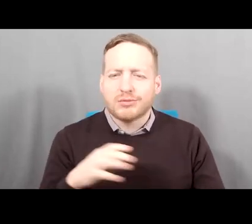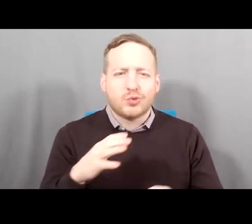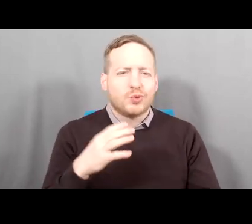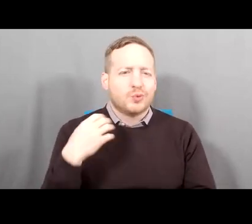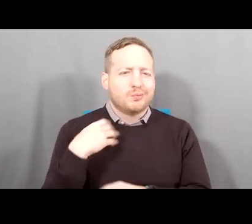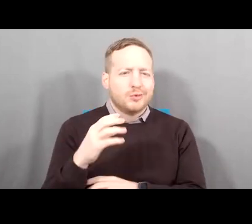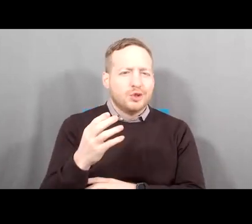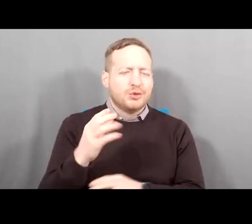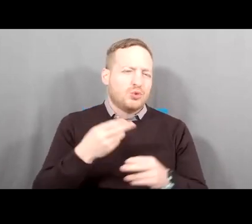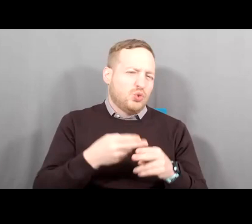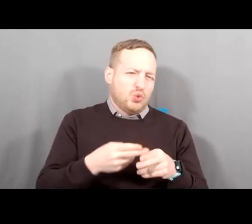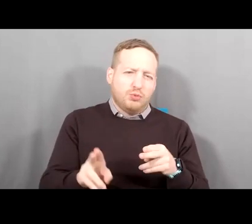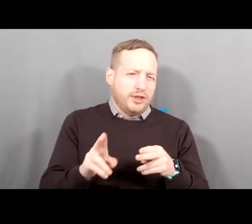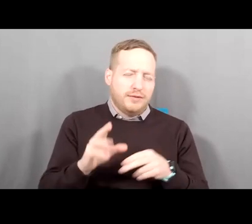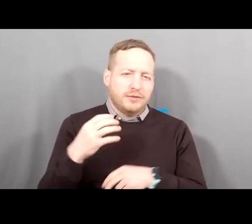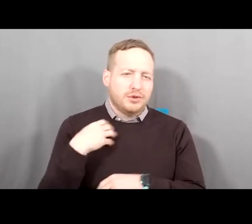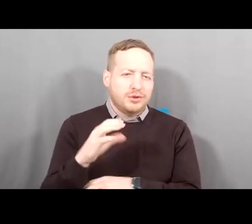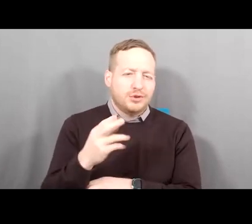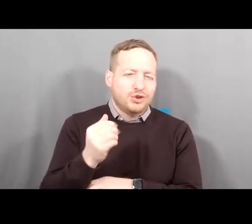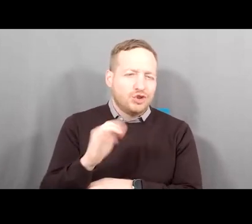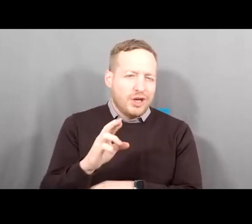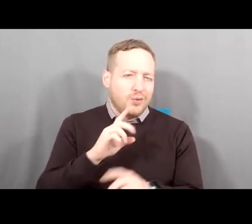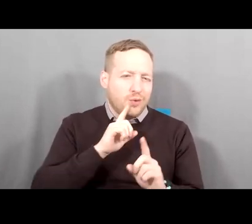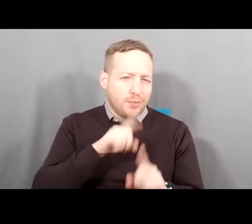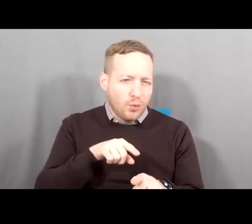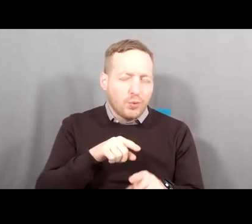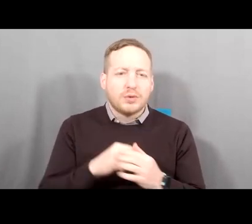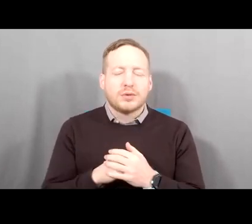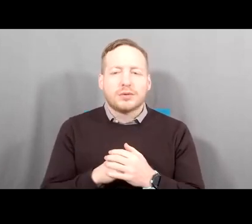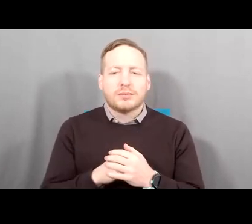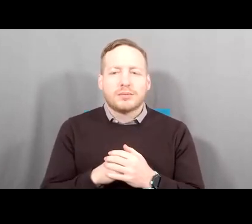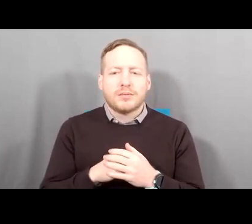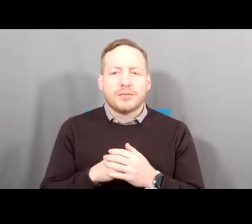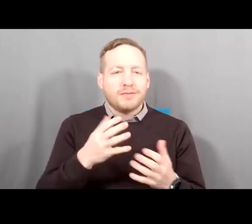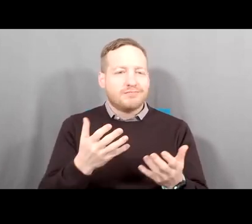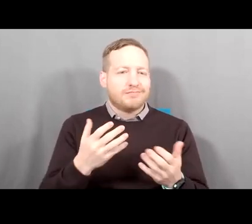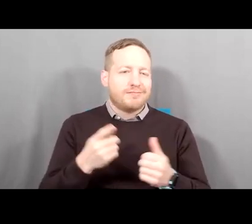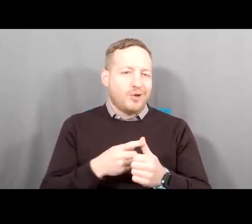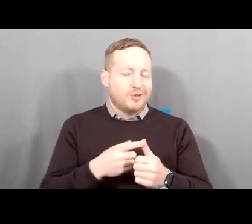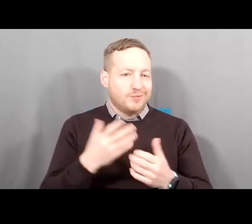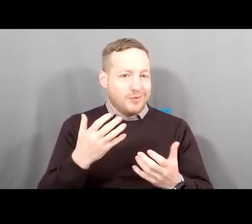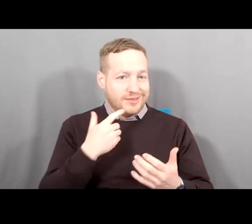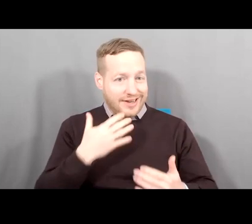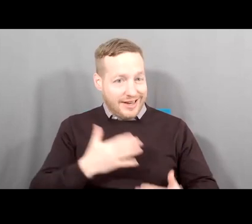Okay, so moving on from there, just a very brief chair report.